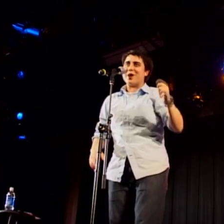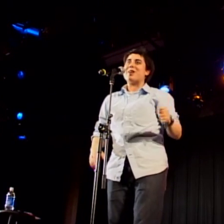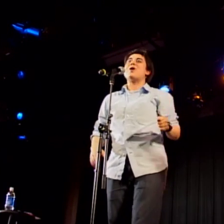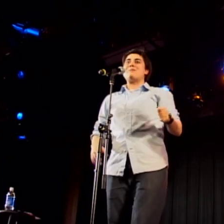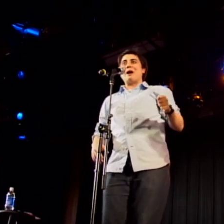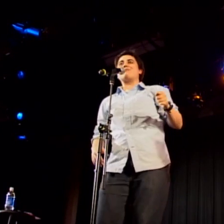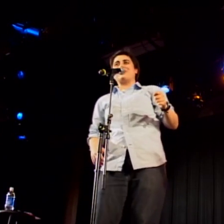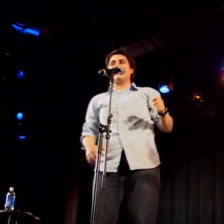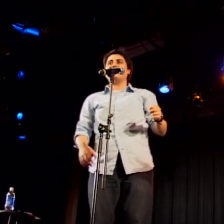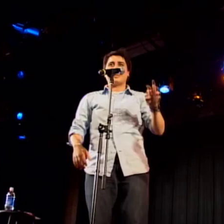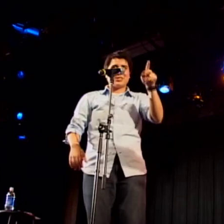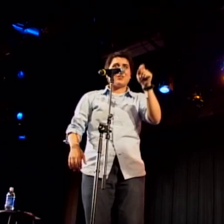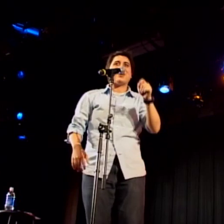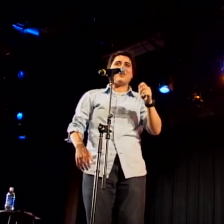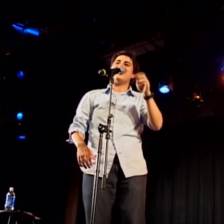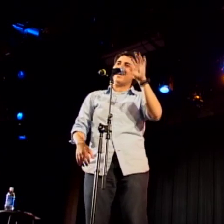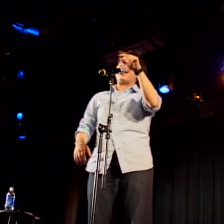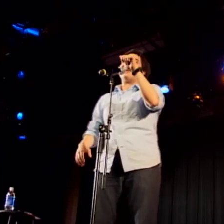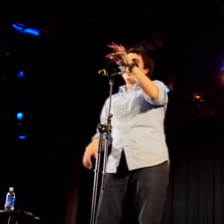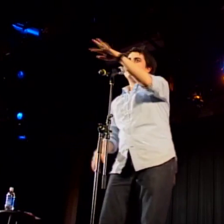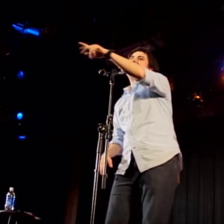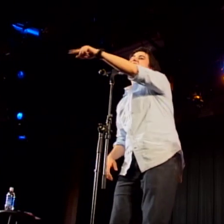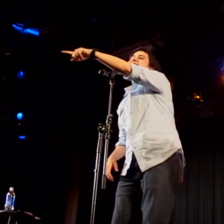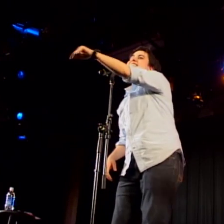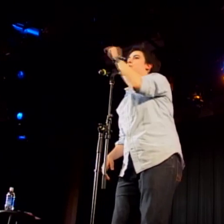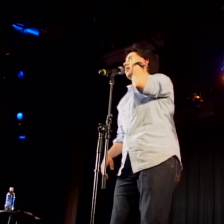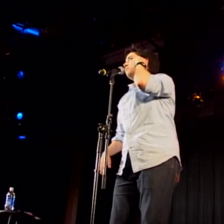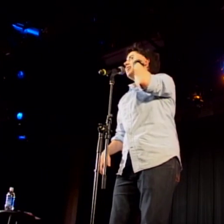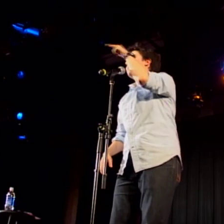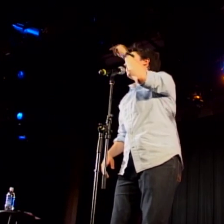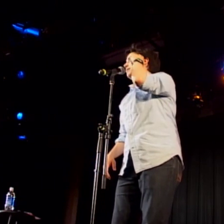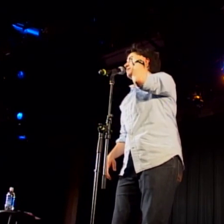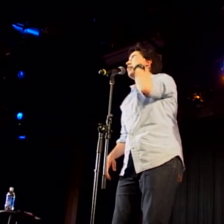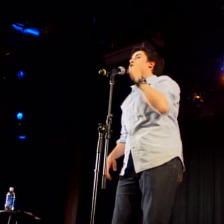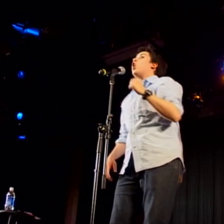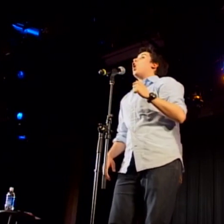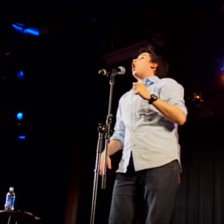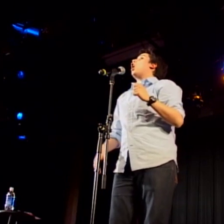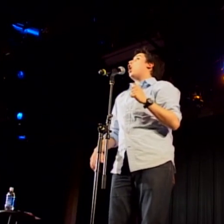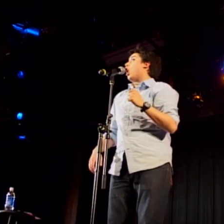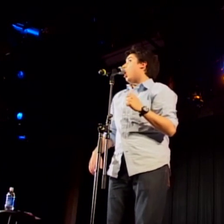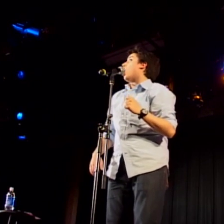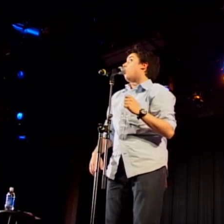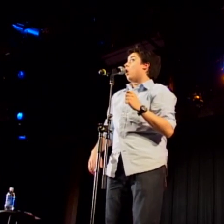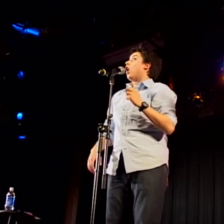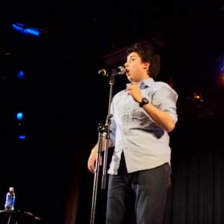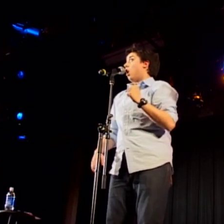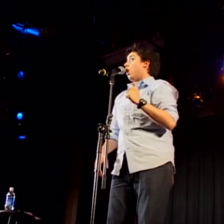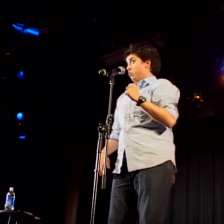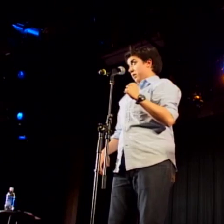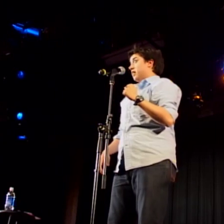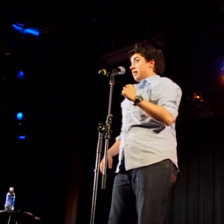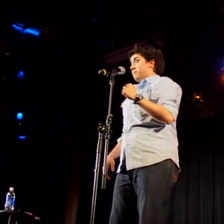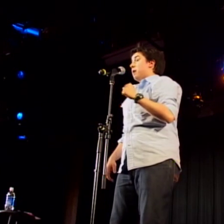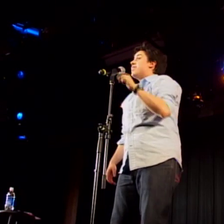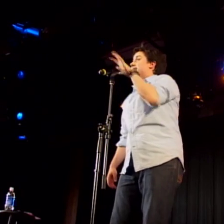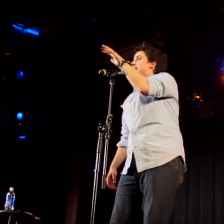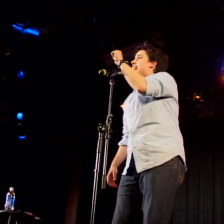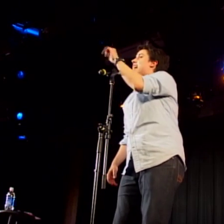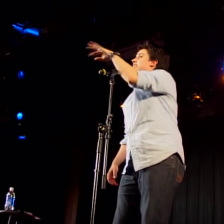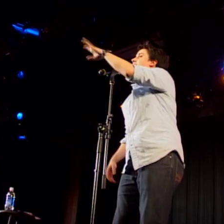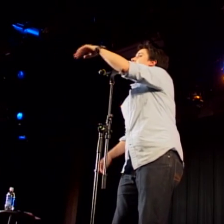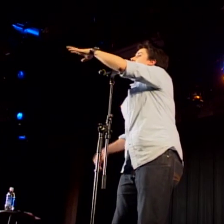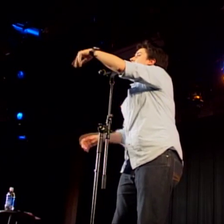that's the one I want. Oh, Mom, really? That's the one you want? Yeah, I need that one because I'm deaf. Oh, really,